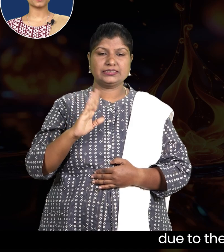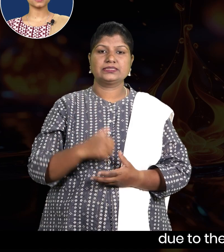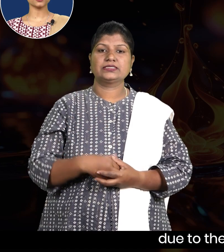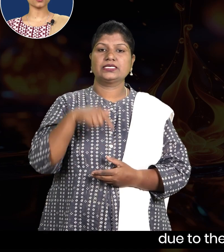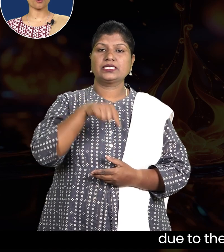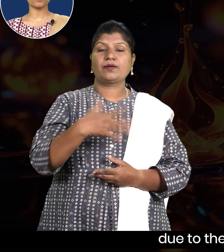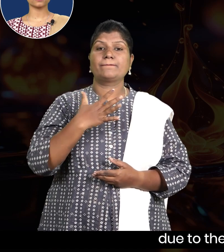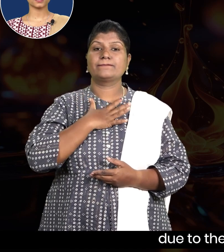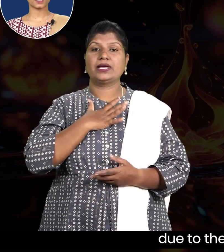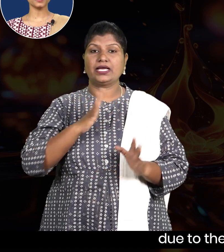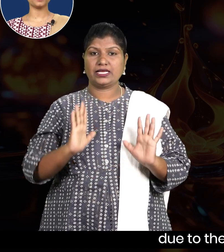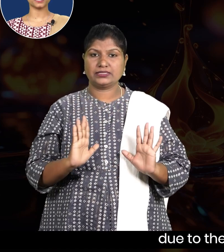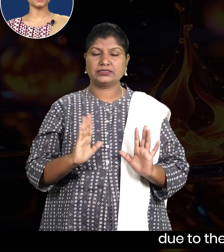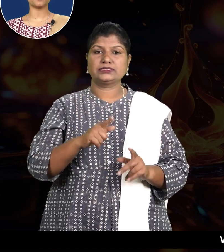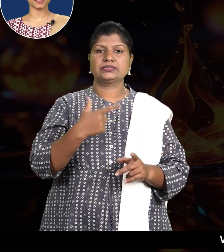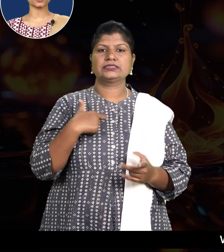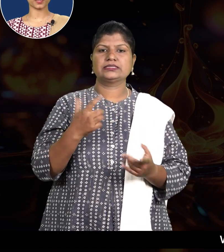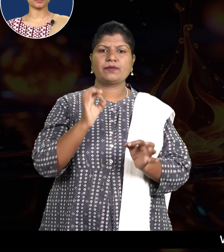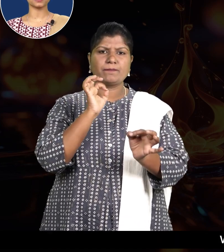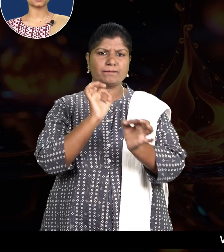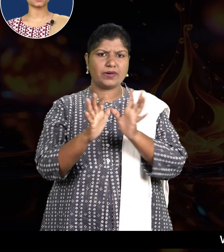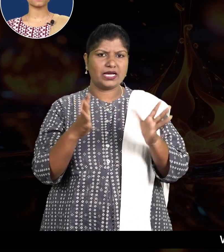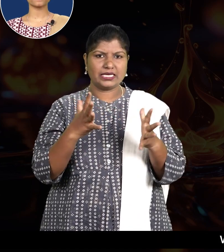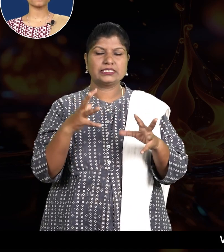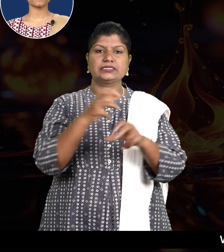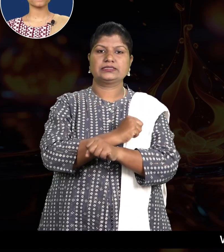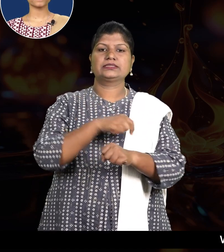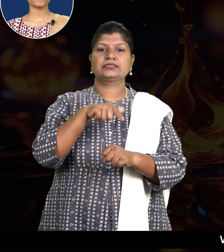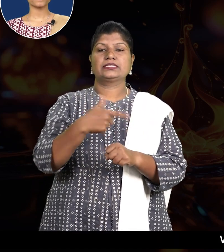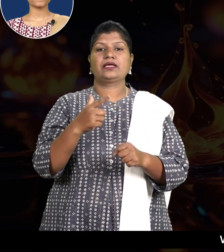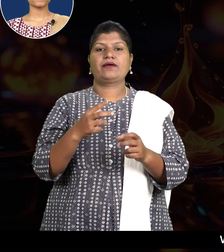the presence of unburnt wax vapors.